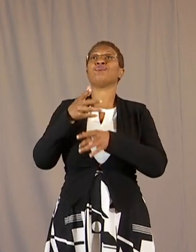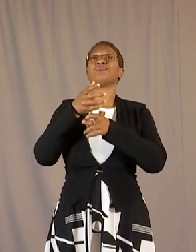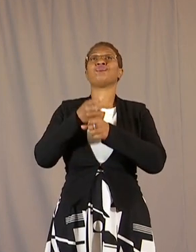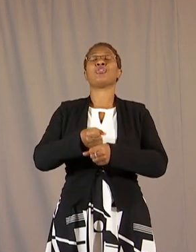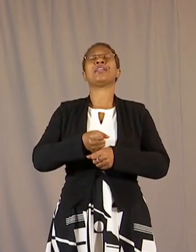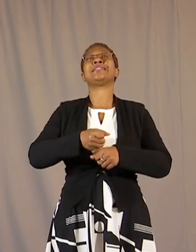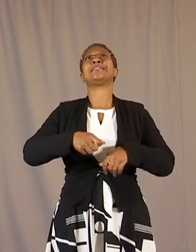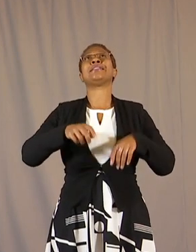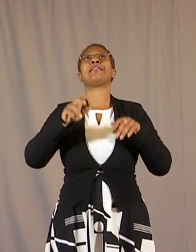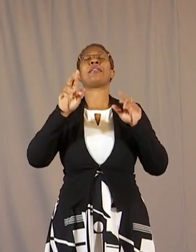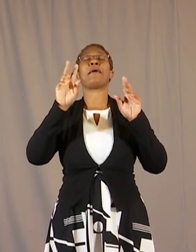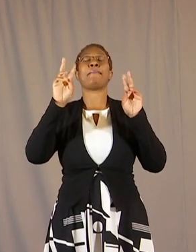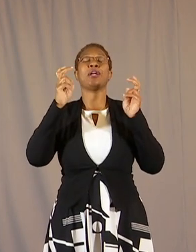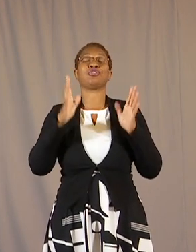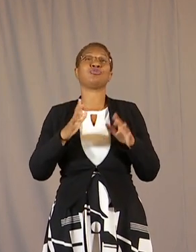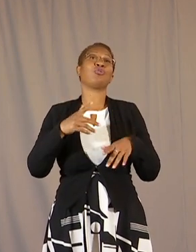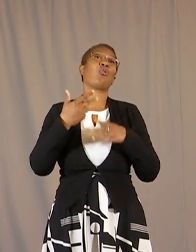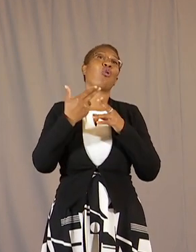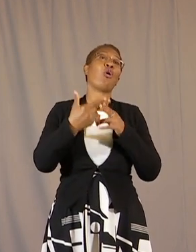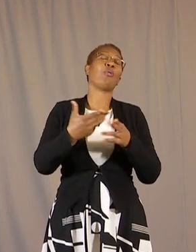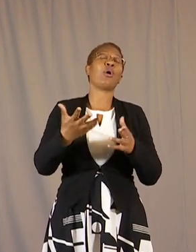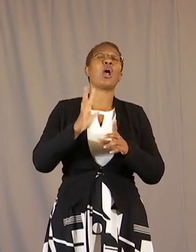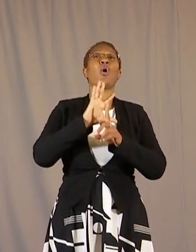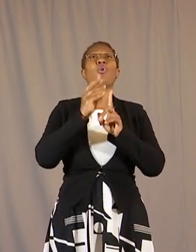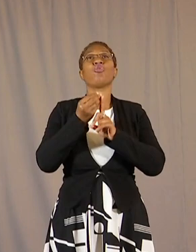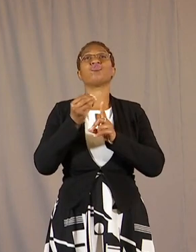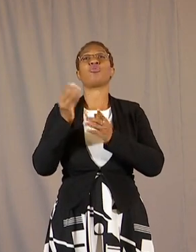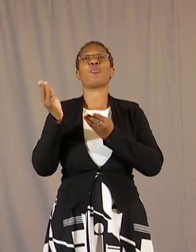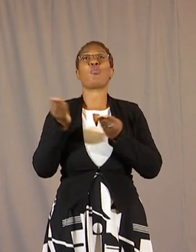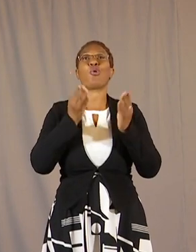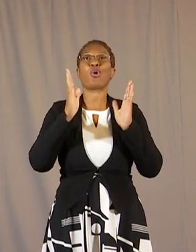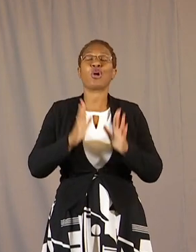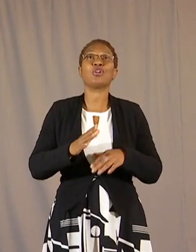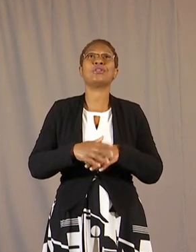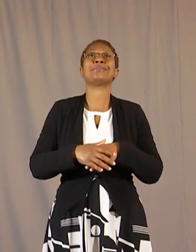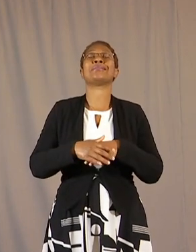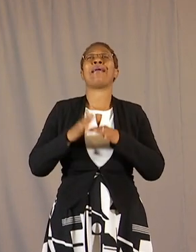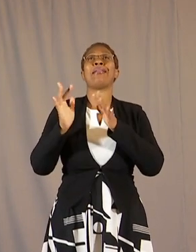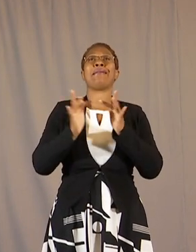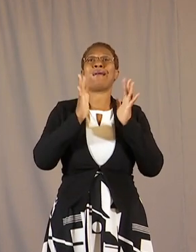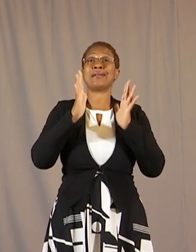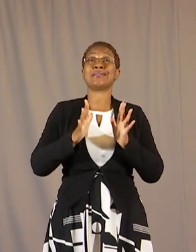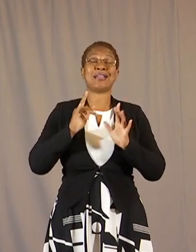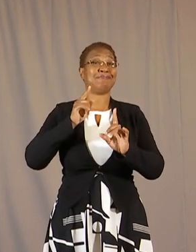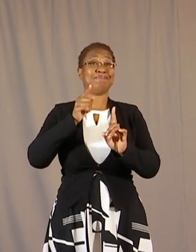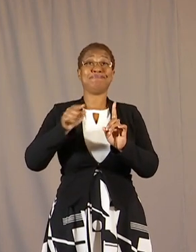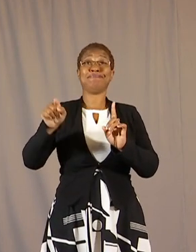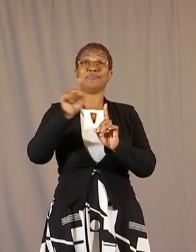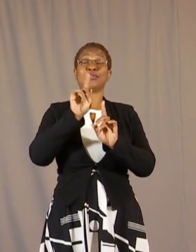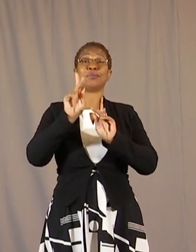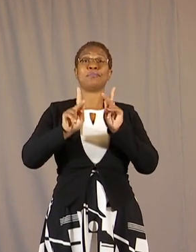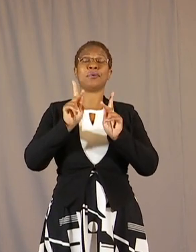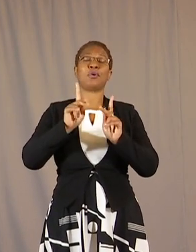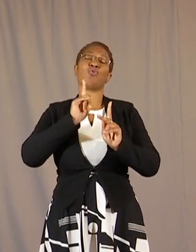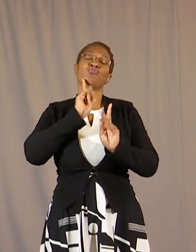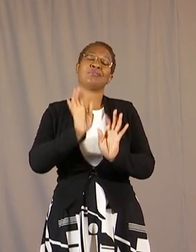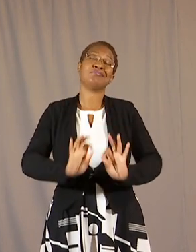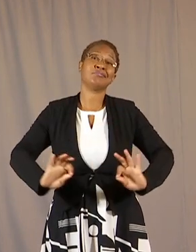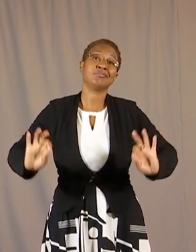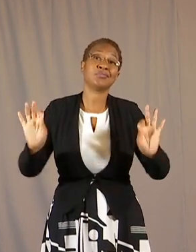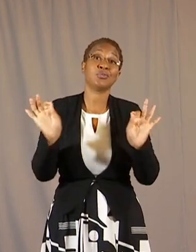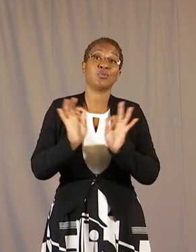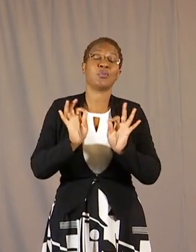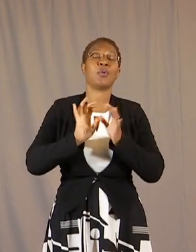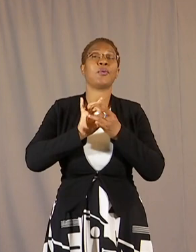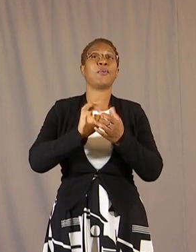cultural brokers, cultural liaisons, they're critical to the work that the task force